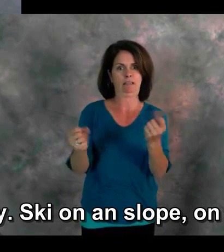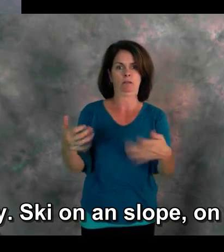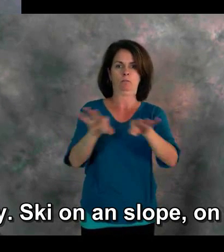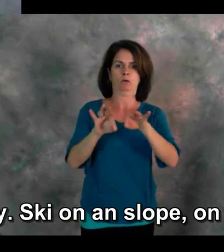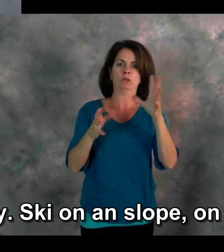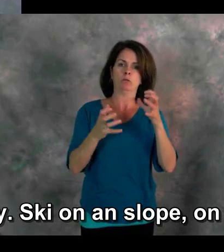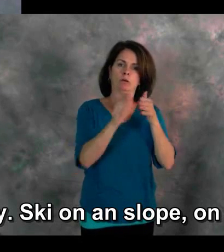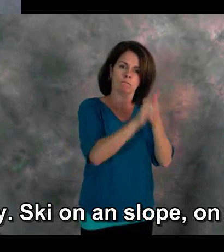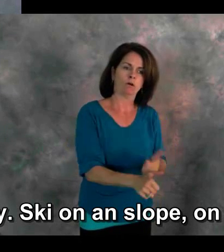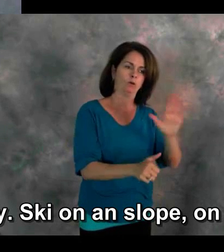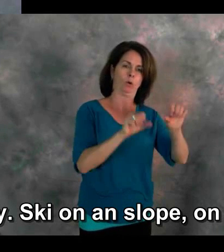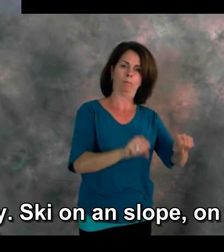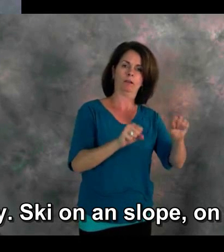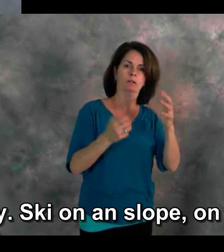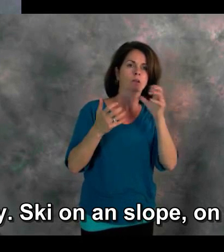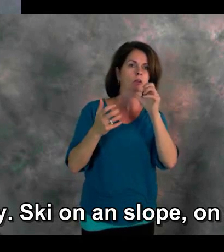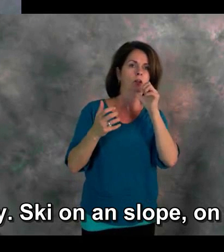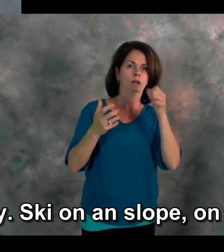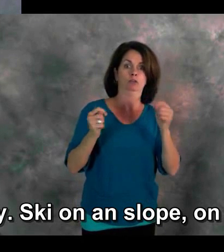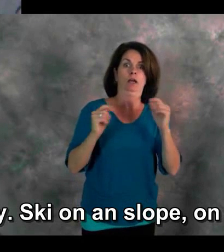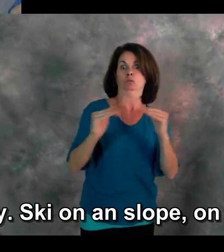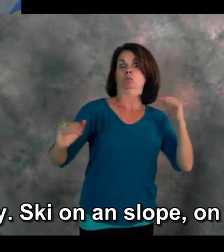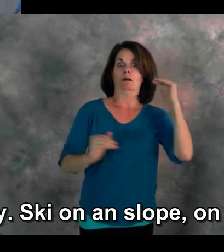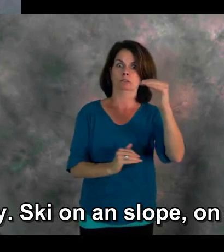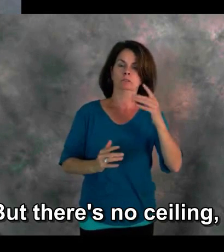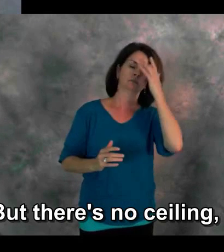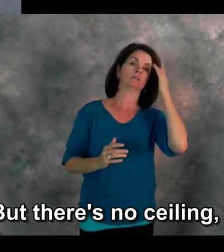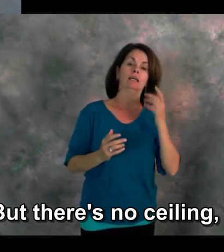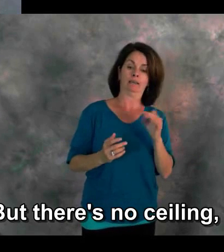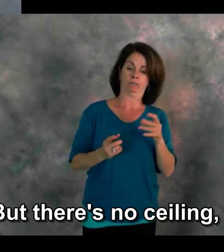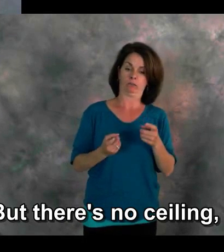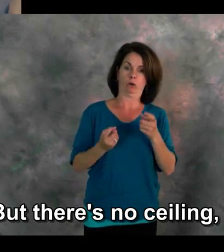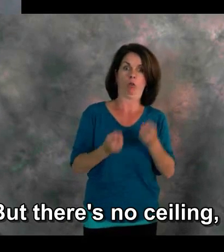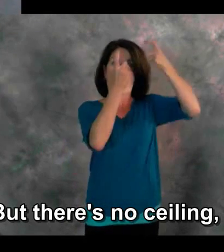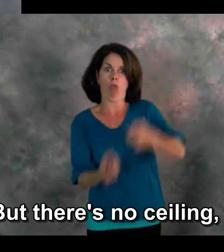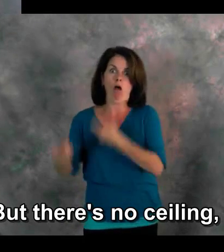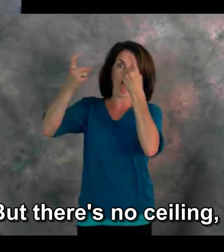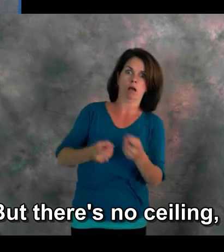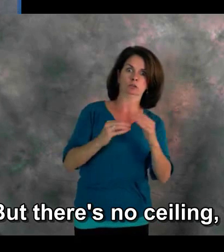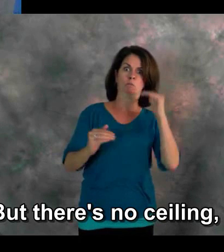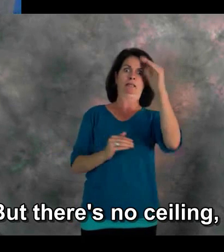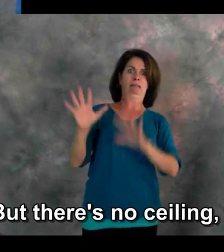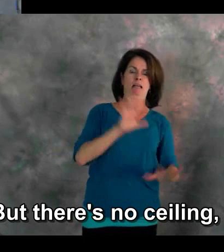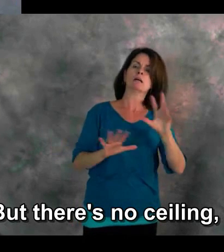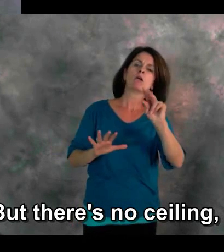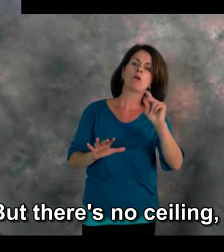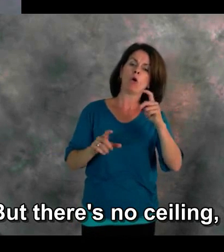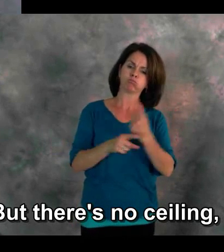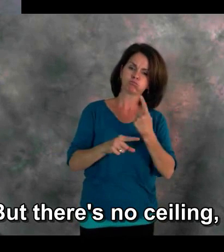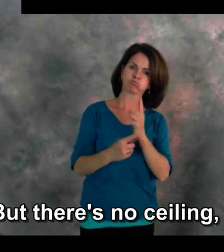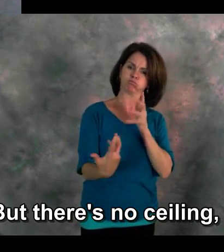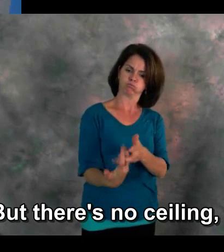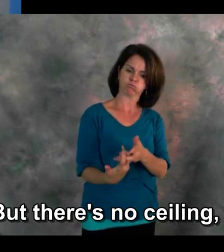ability. Ski on a slope, on a run that's doable for you,